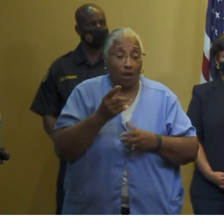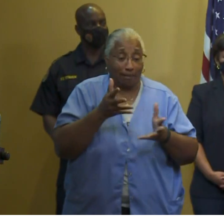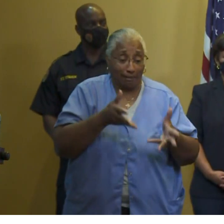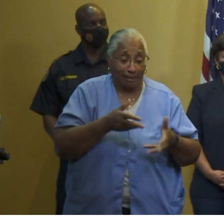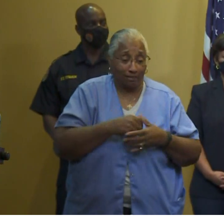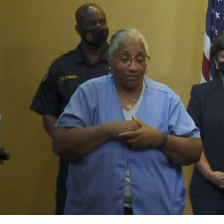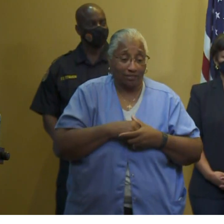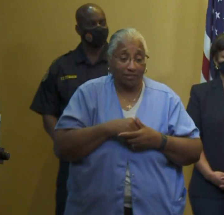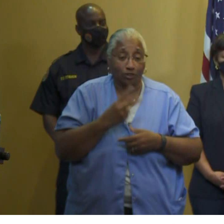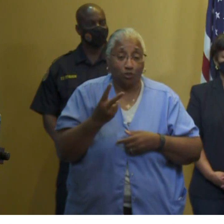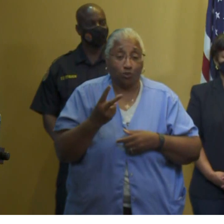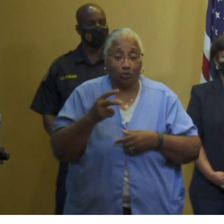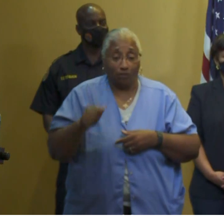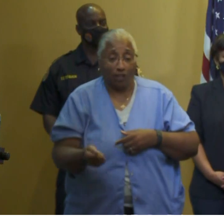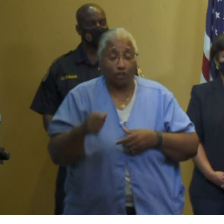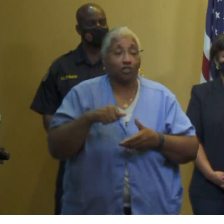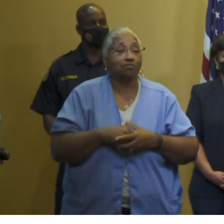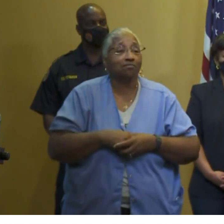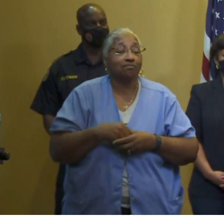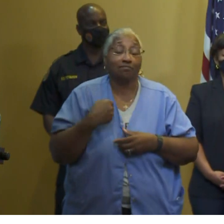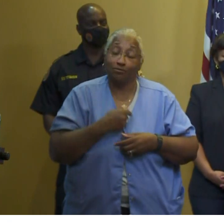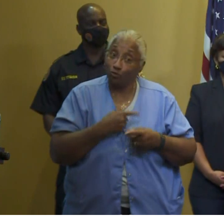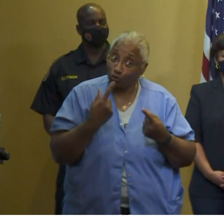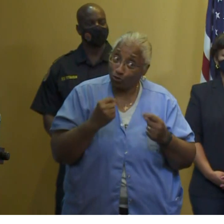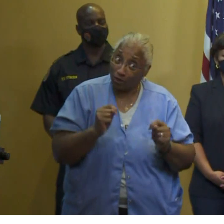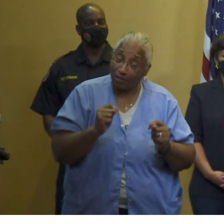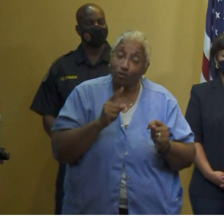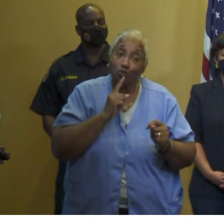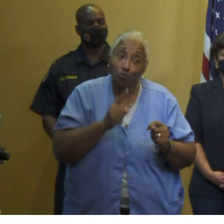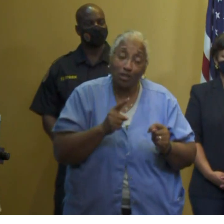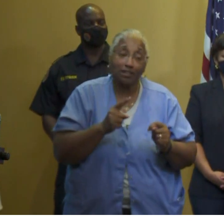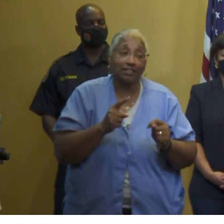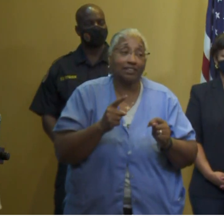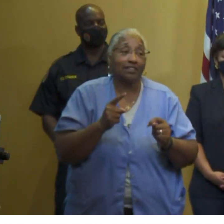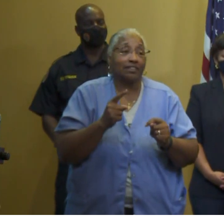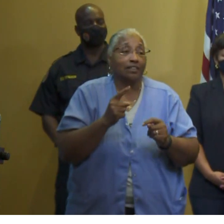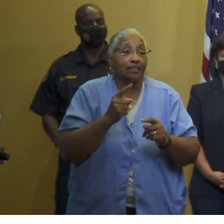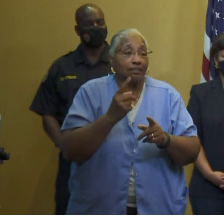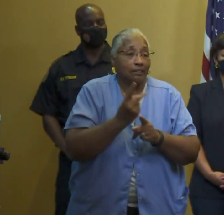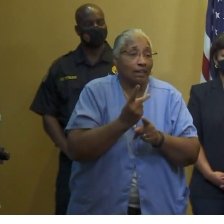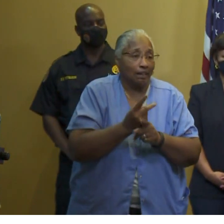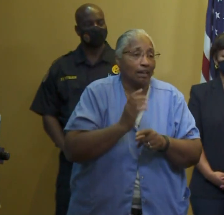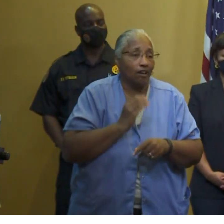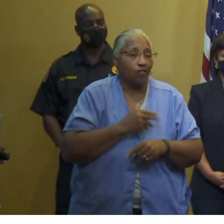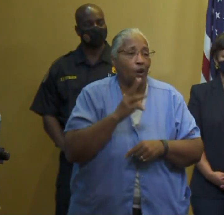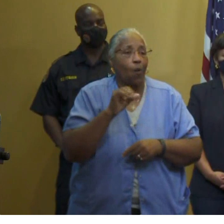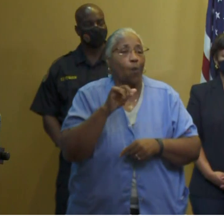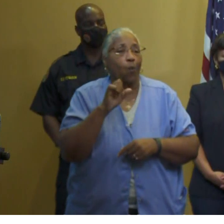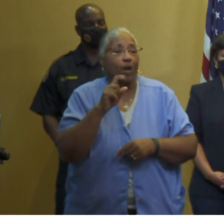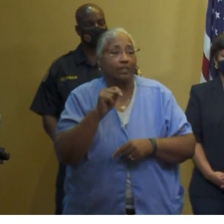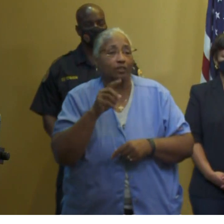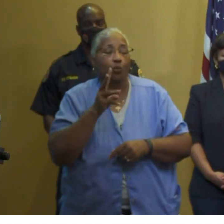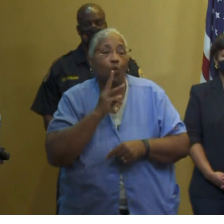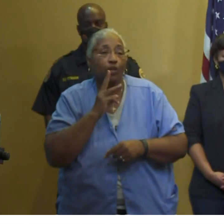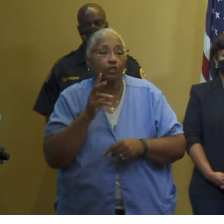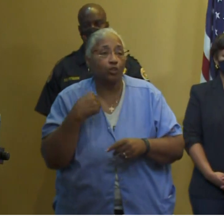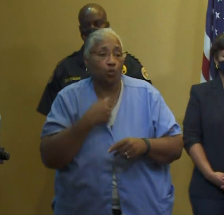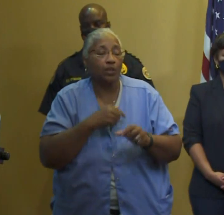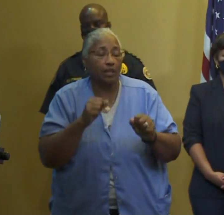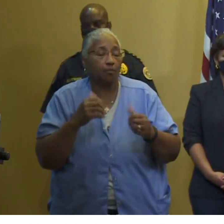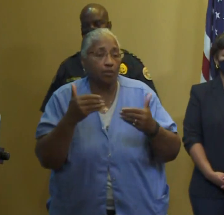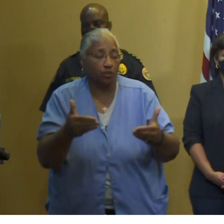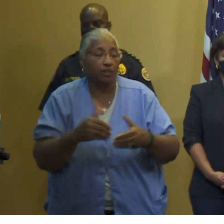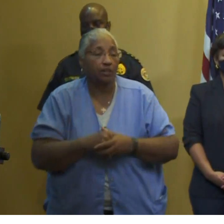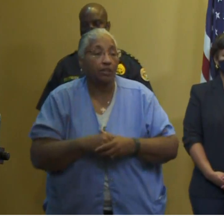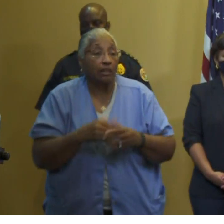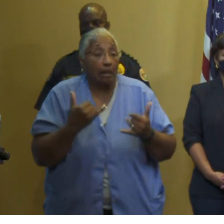two, flush it. We're trying to really push our wastewater to get back online. The treatment plant on the East Bank now has